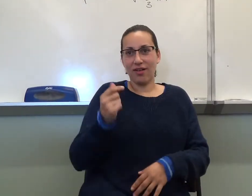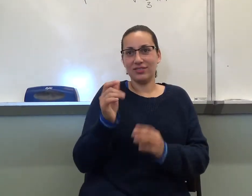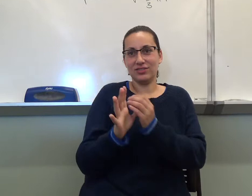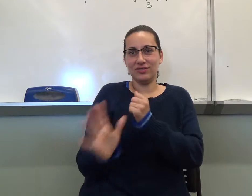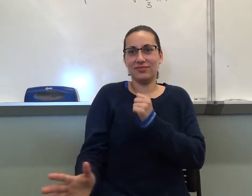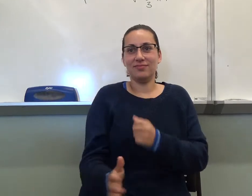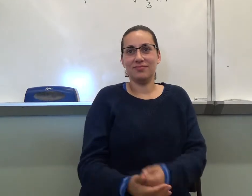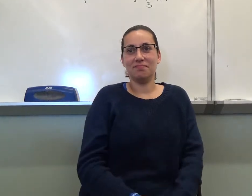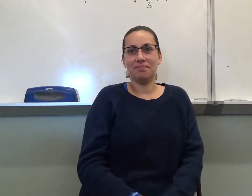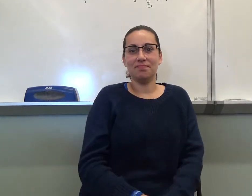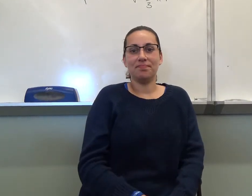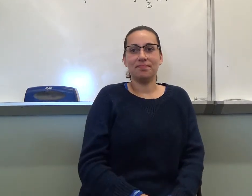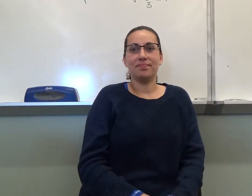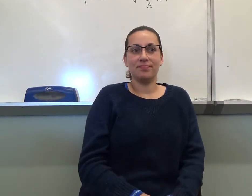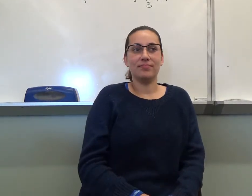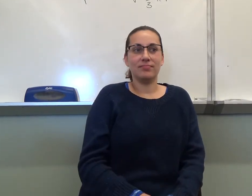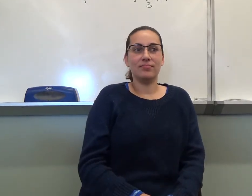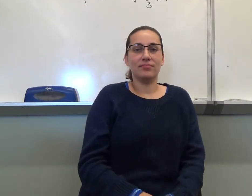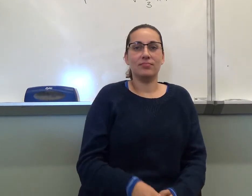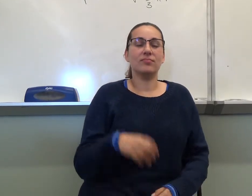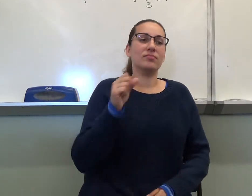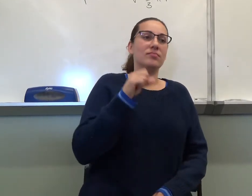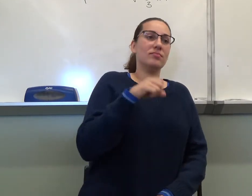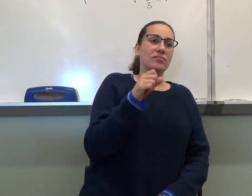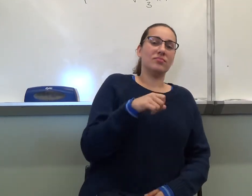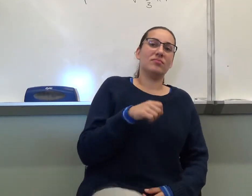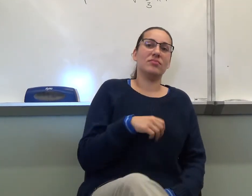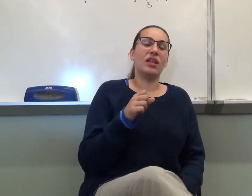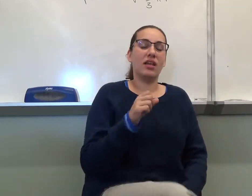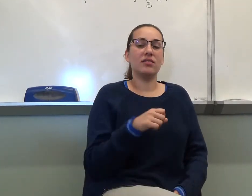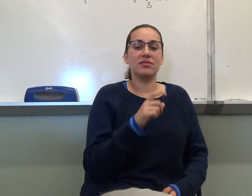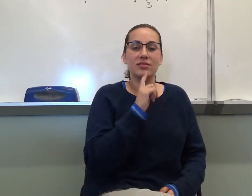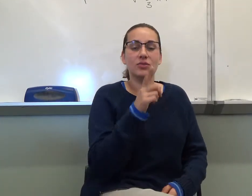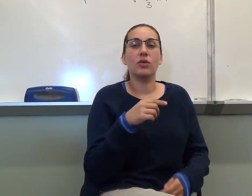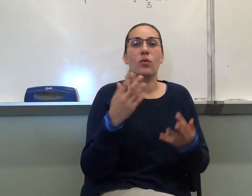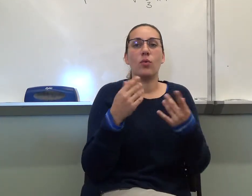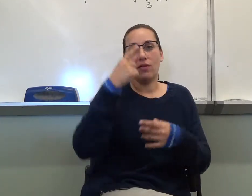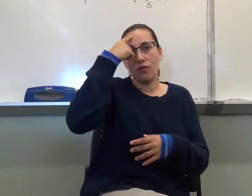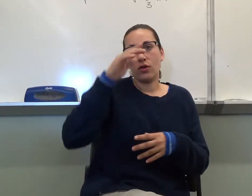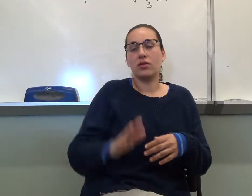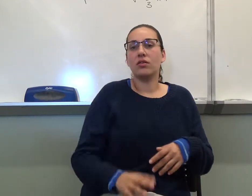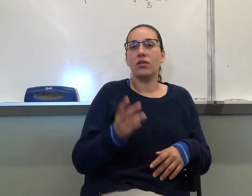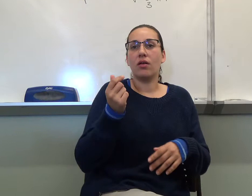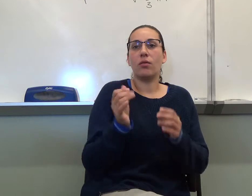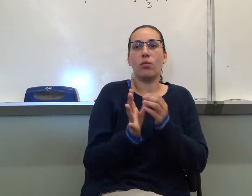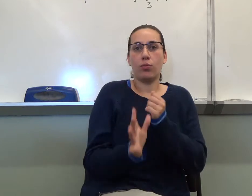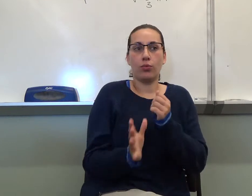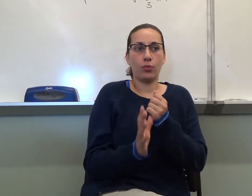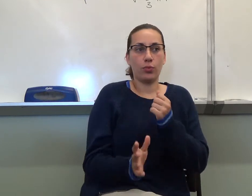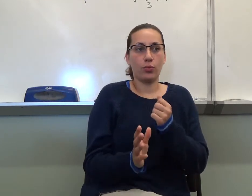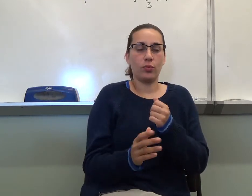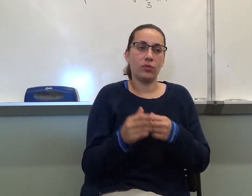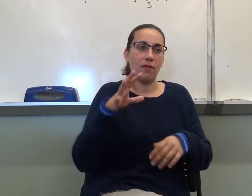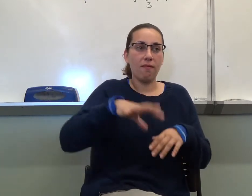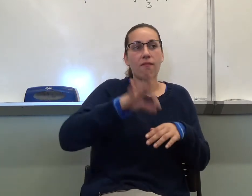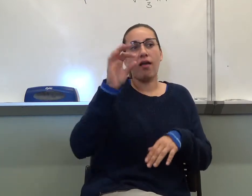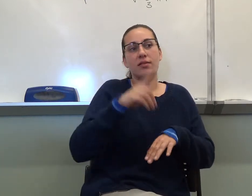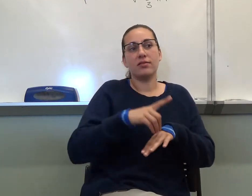that name, then the next one's going to be a certain distance, and the same distance for the next one, the same distance apart, okay? So let's